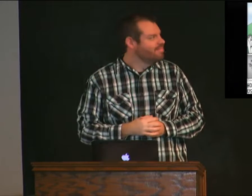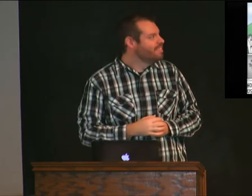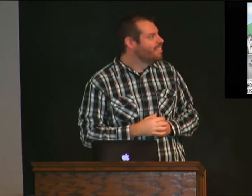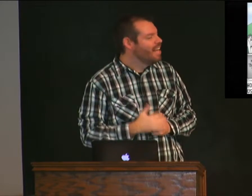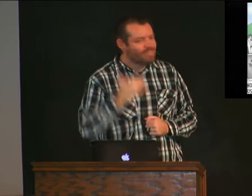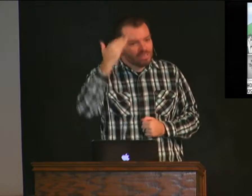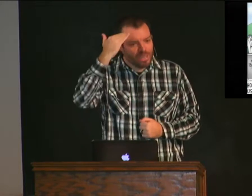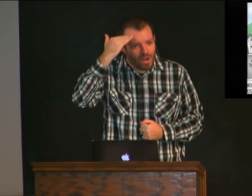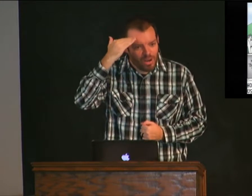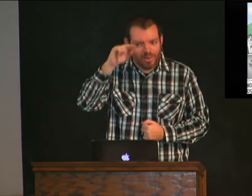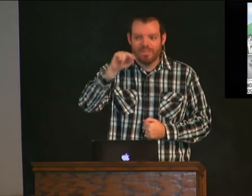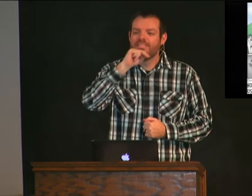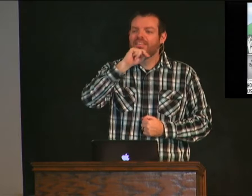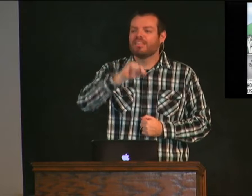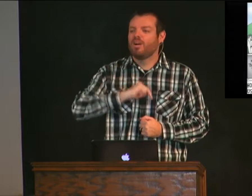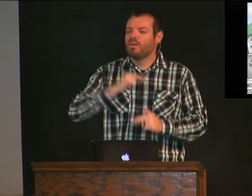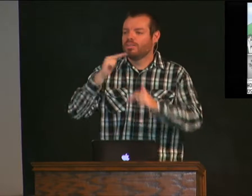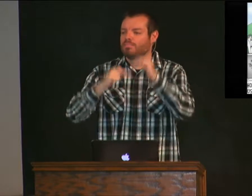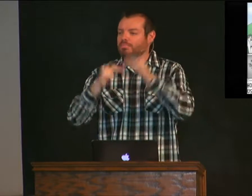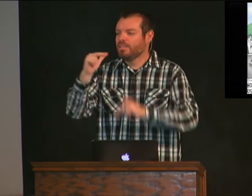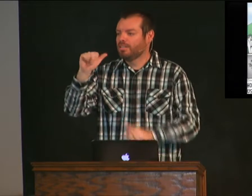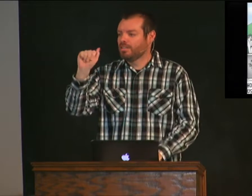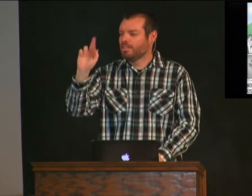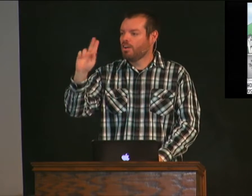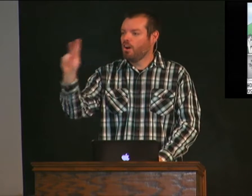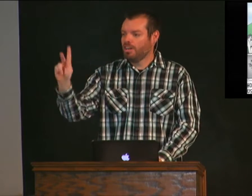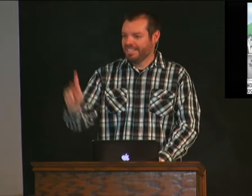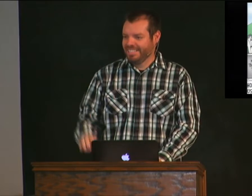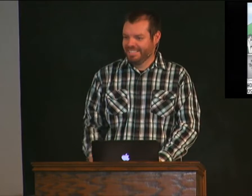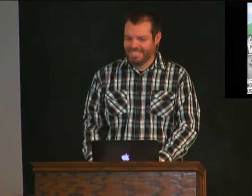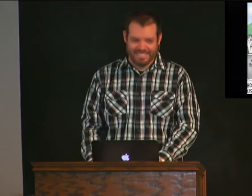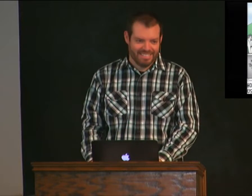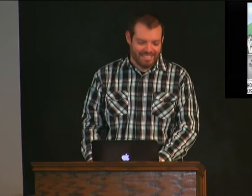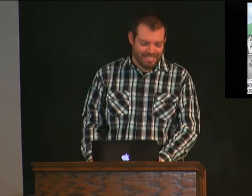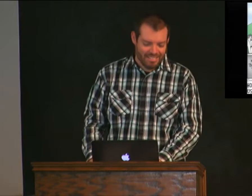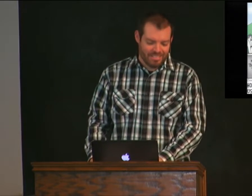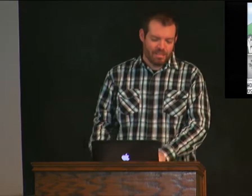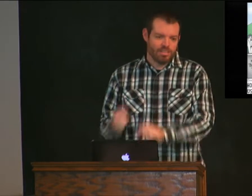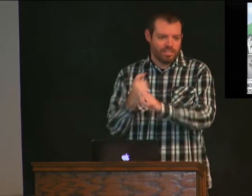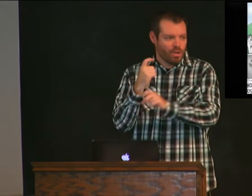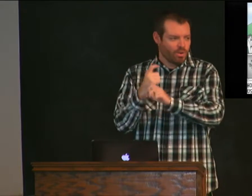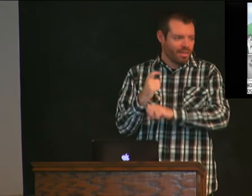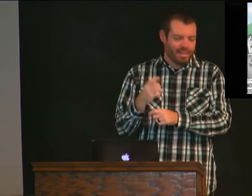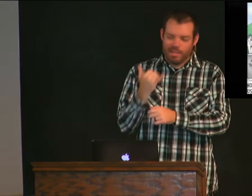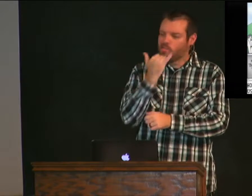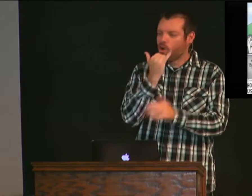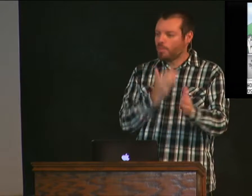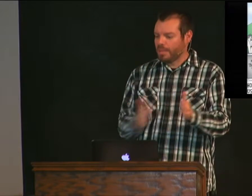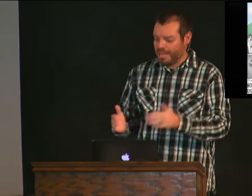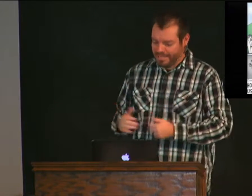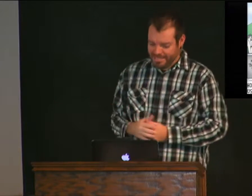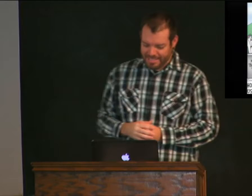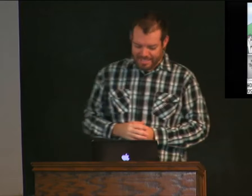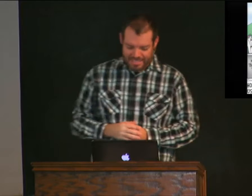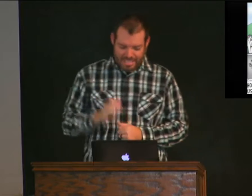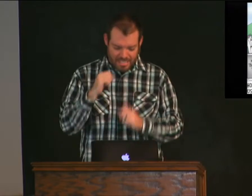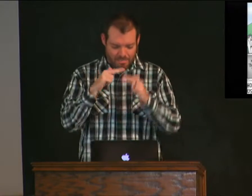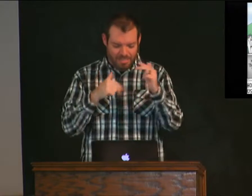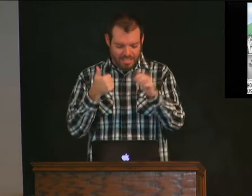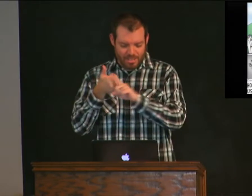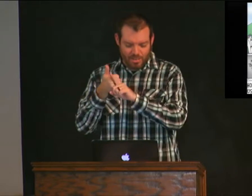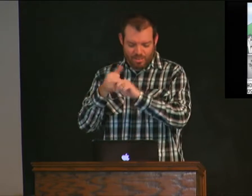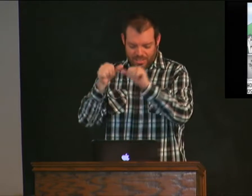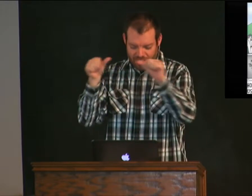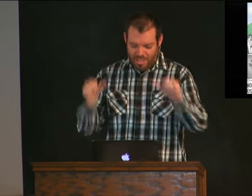Noah. As we know, Noah built the ark. That's a joke. Wrong plants. Because